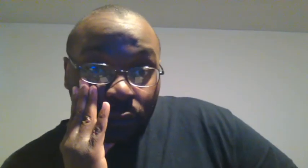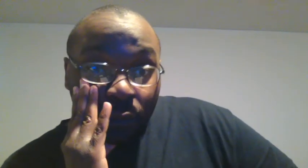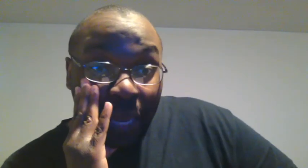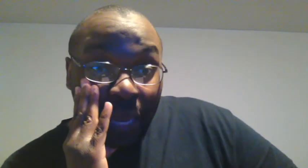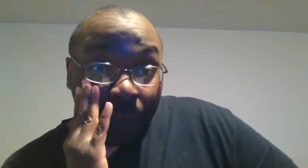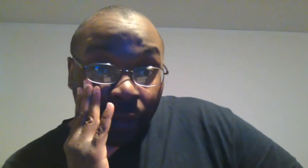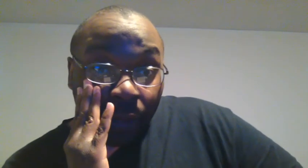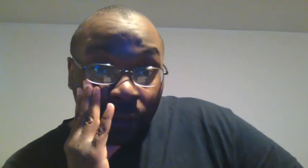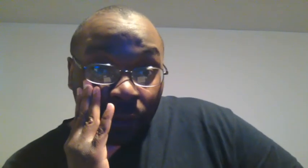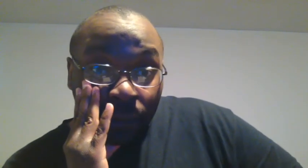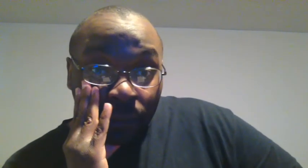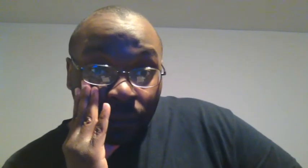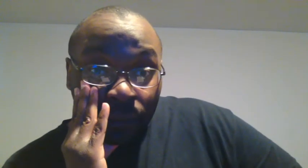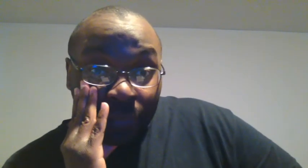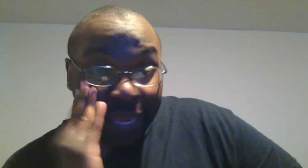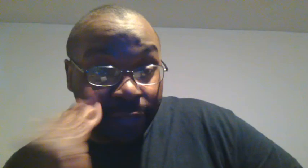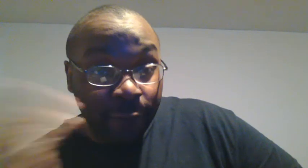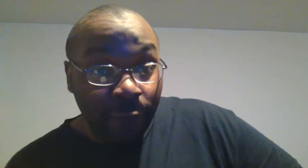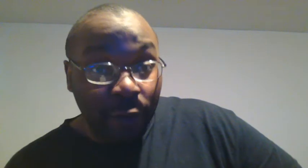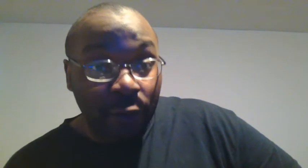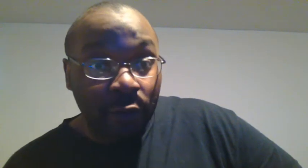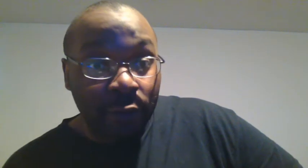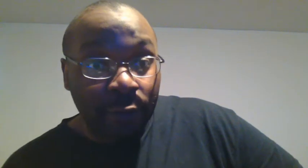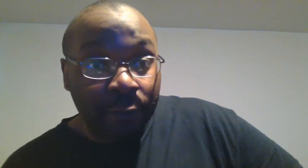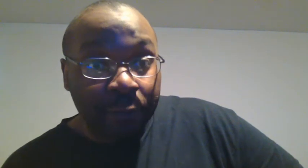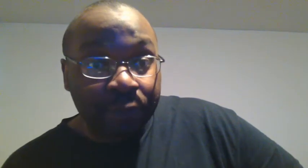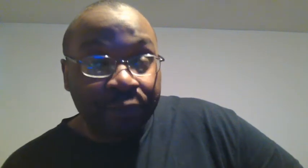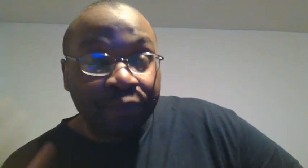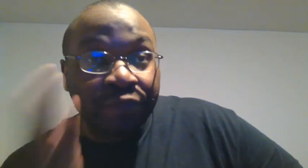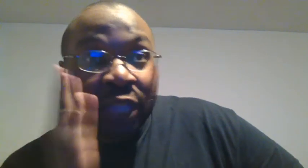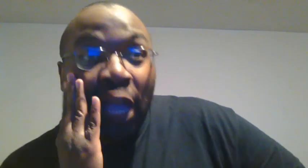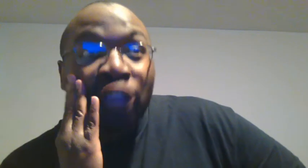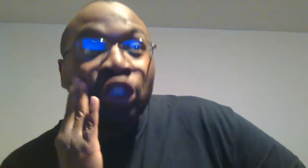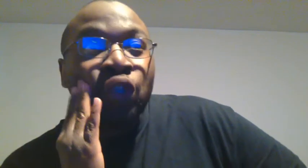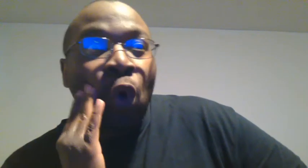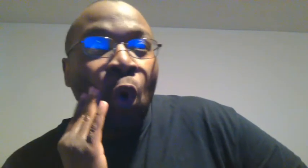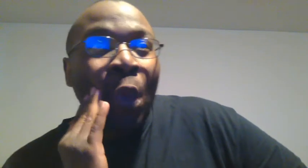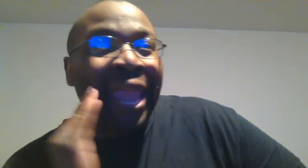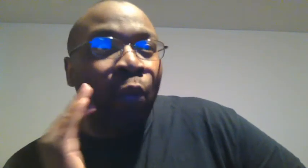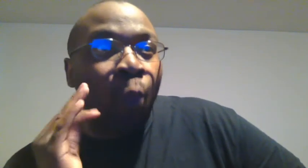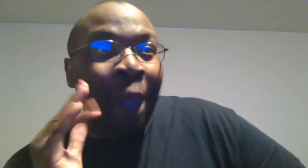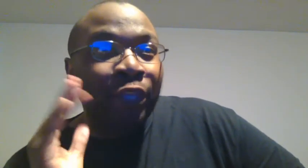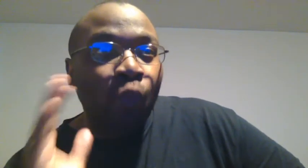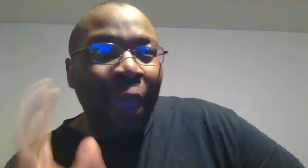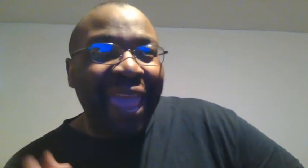Maybe interfere. So in what ways